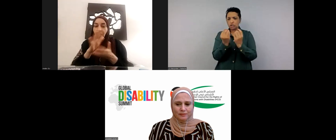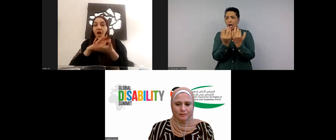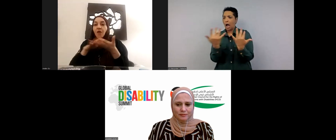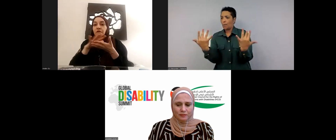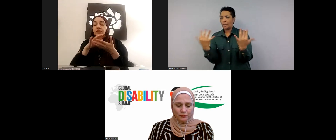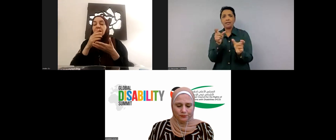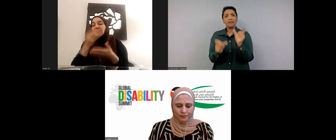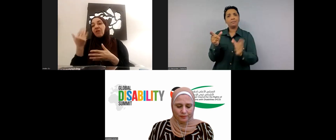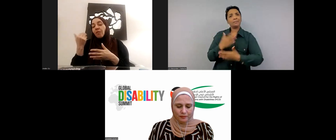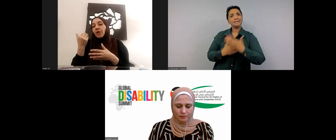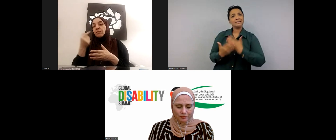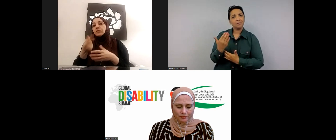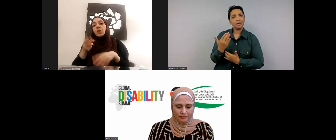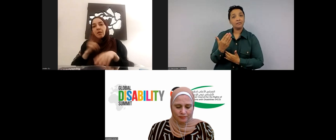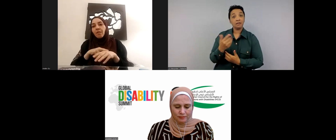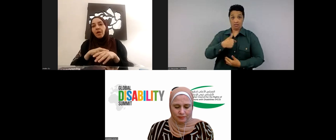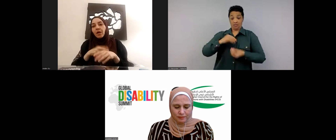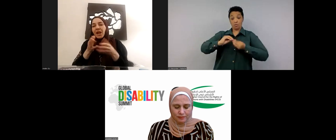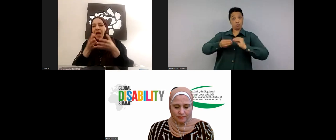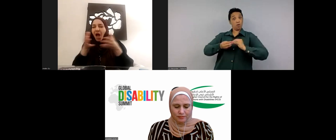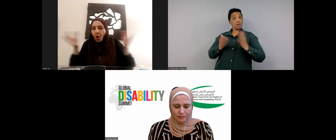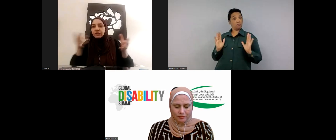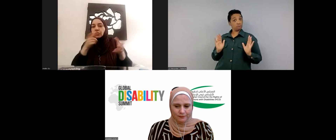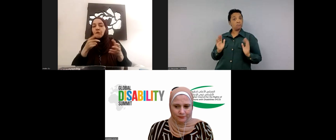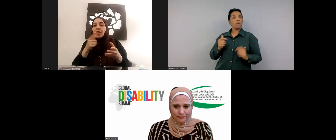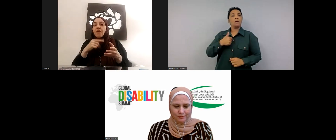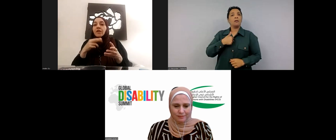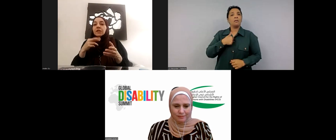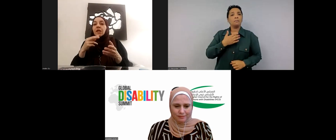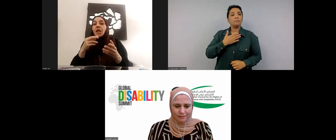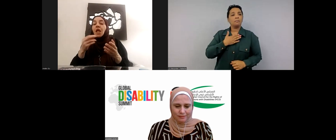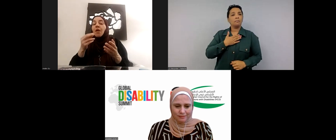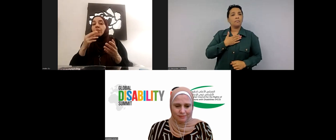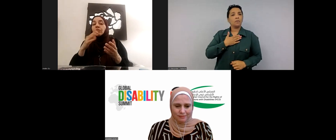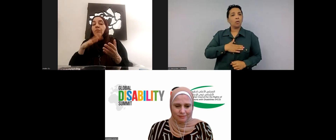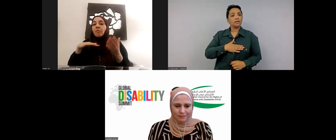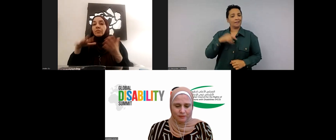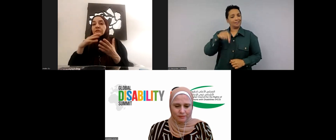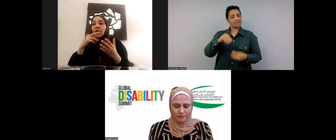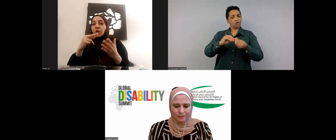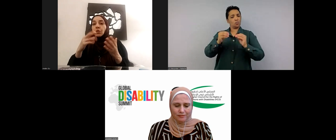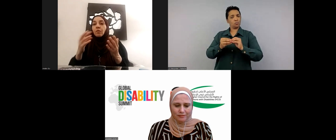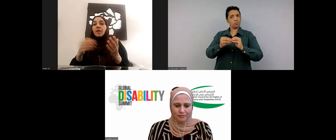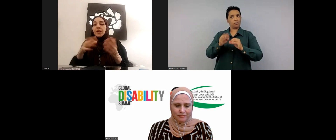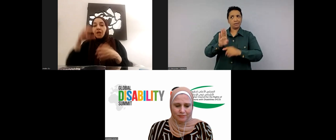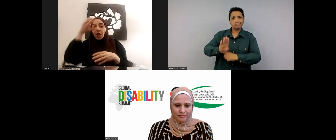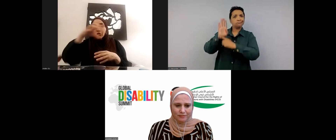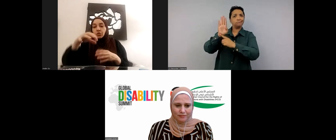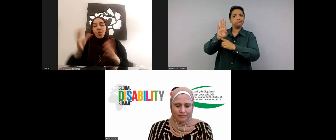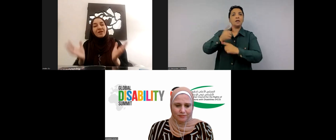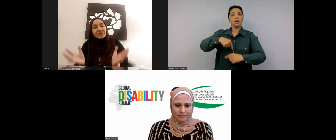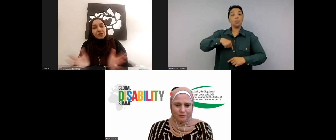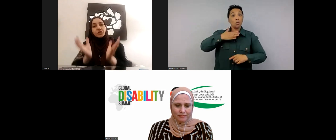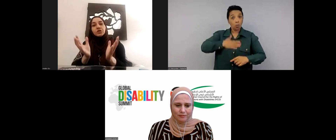a problem I wanted to table, and maybe we'll be able to escalate this problem. We are encouraging the countries